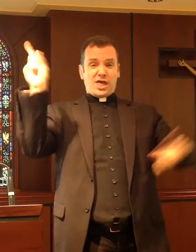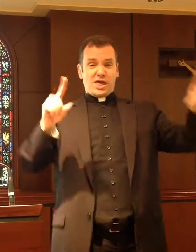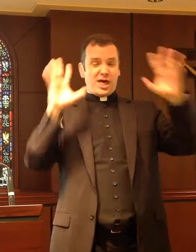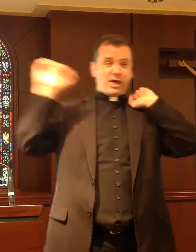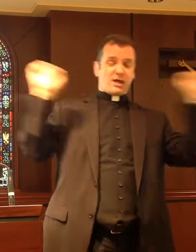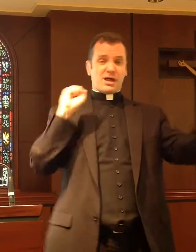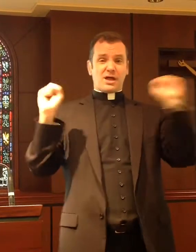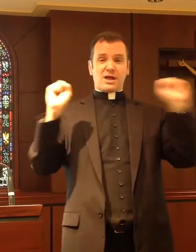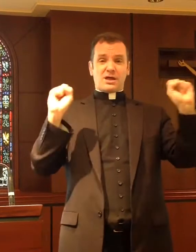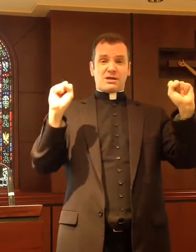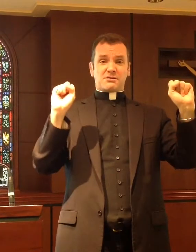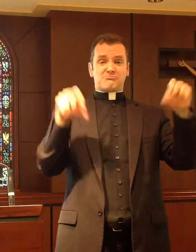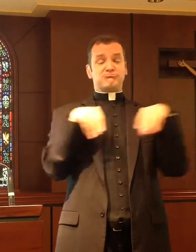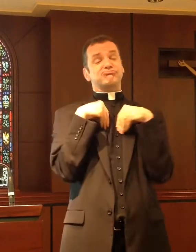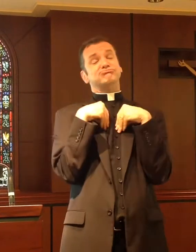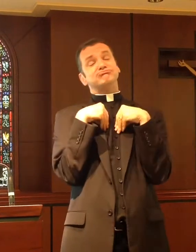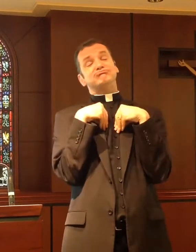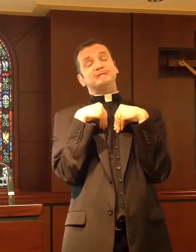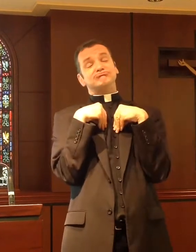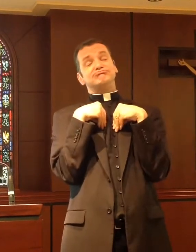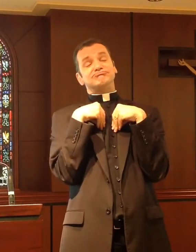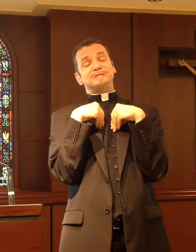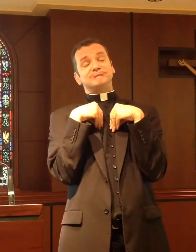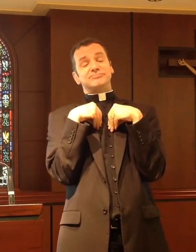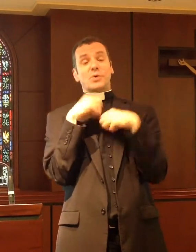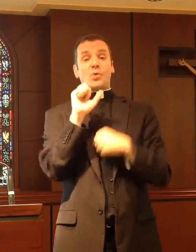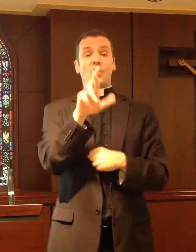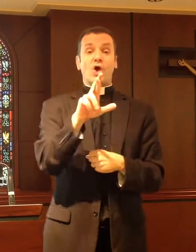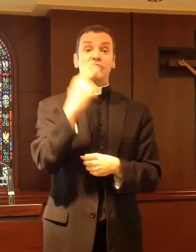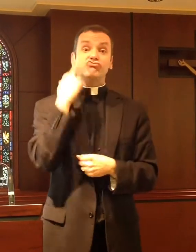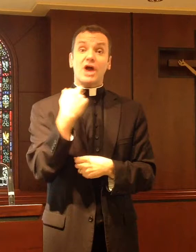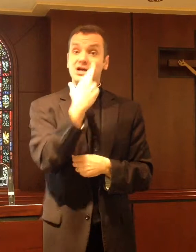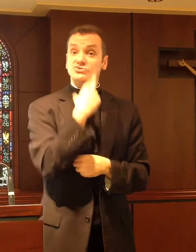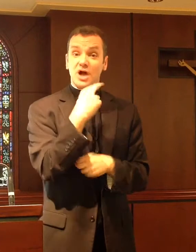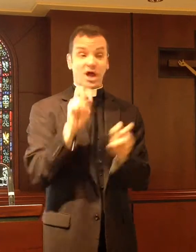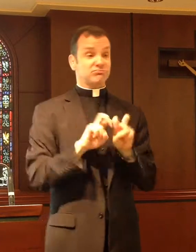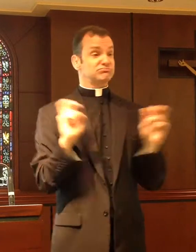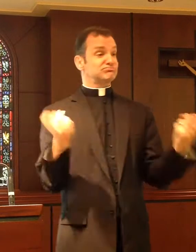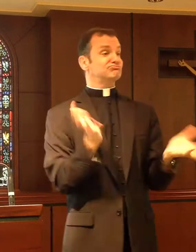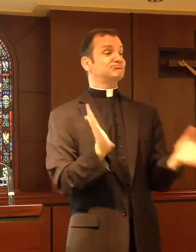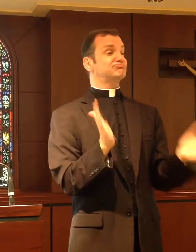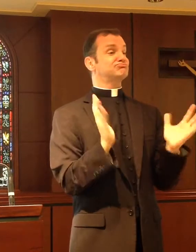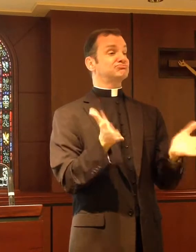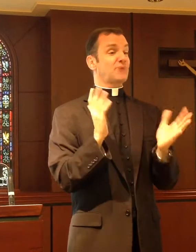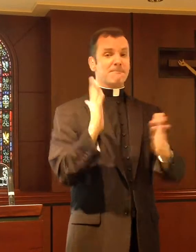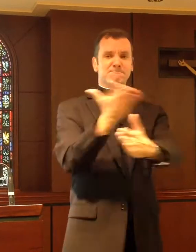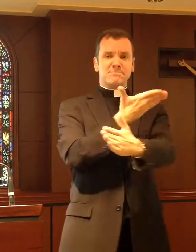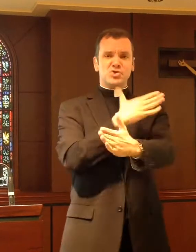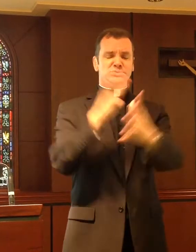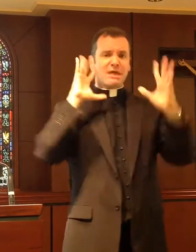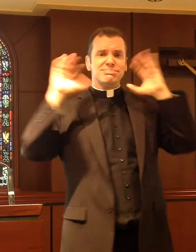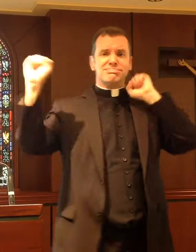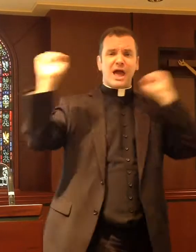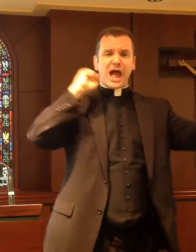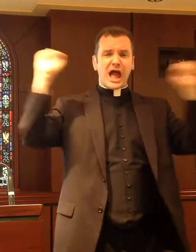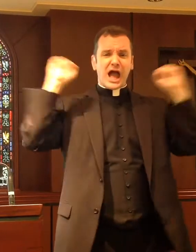thunderstorm, you don't hear any of the noise of the thunder. Or if you're at a restaurant and there's